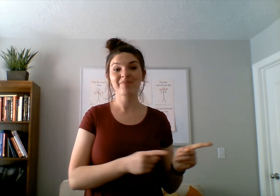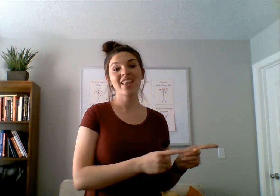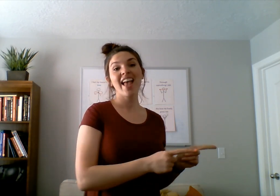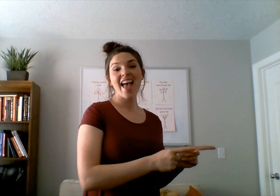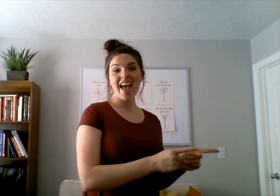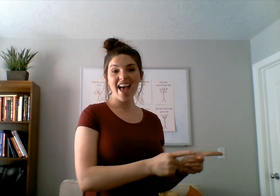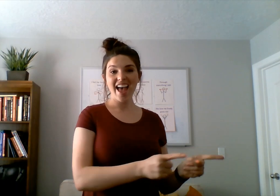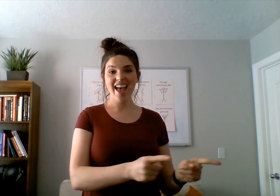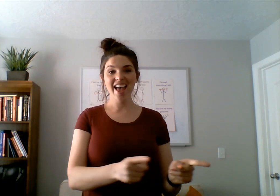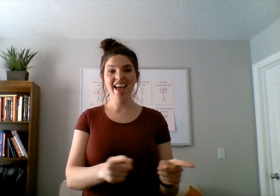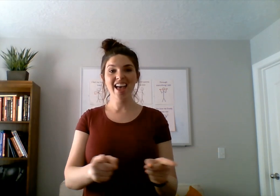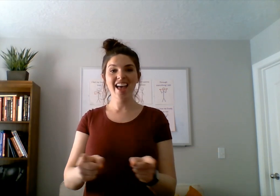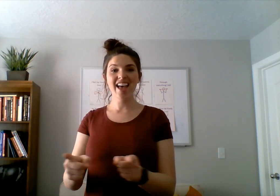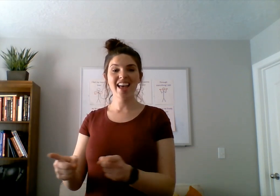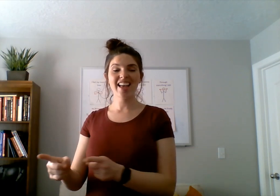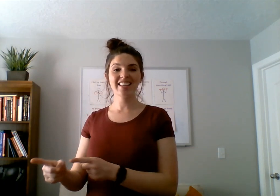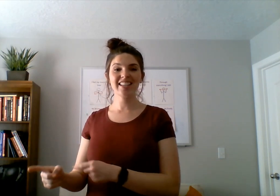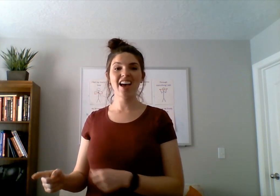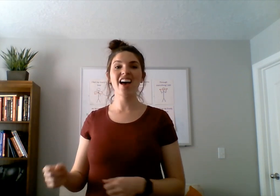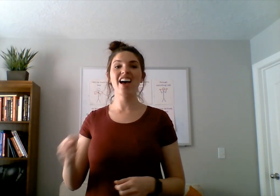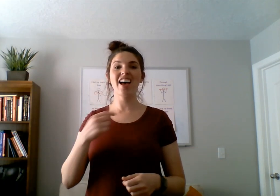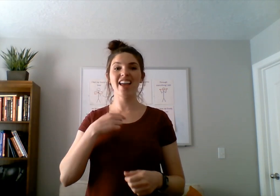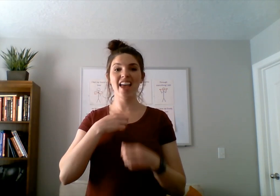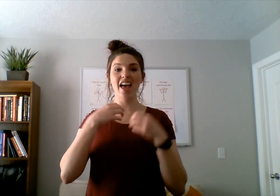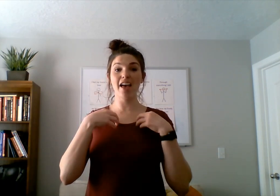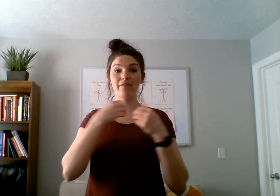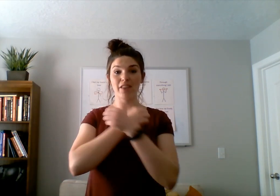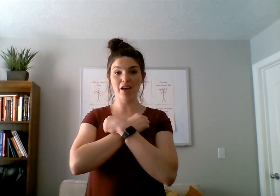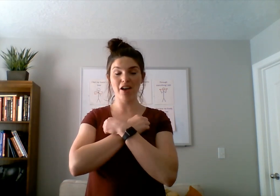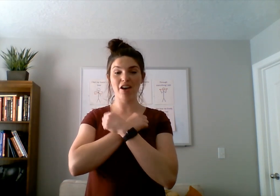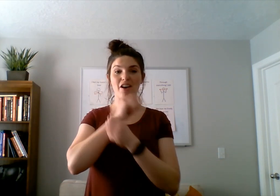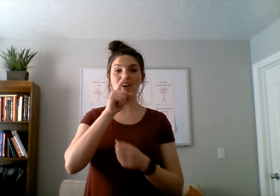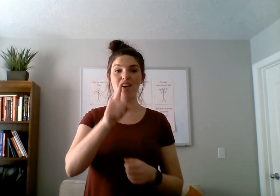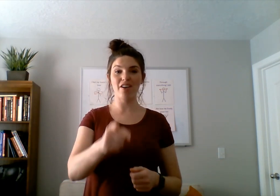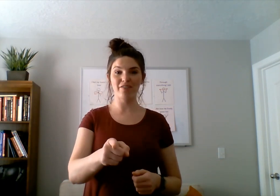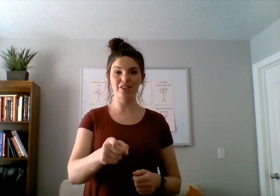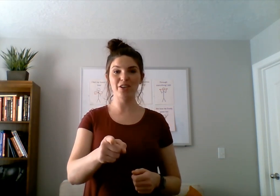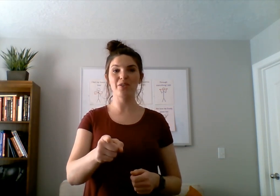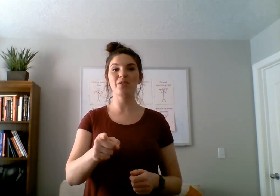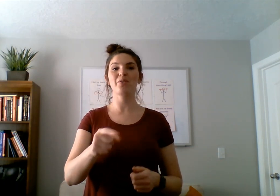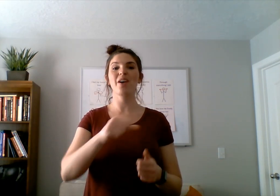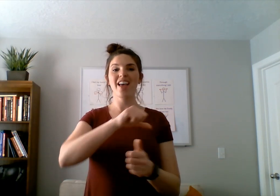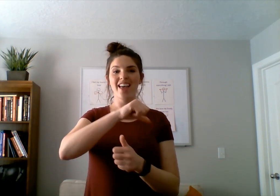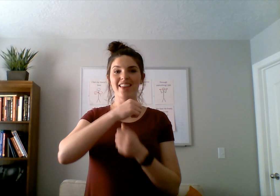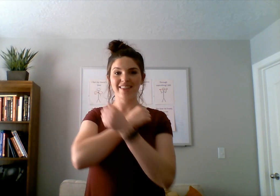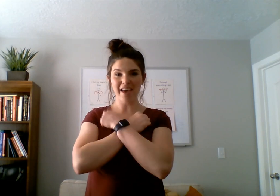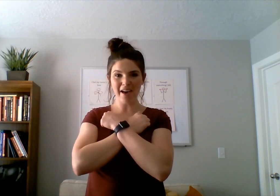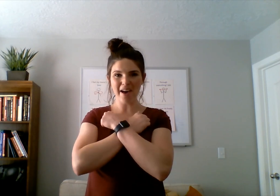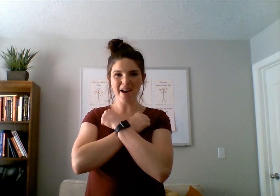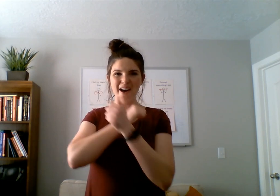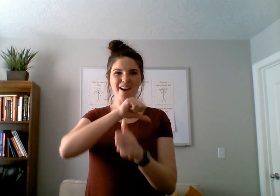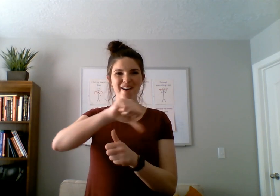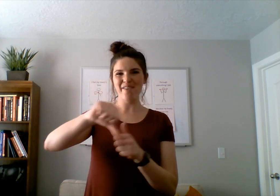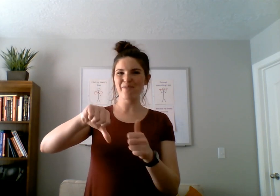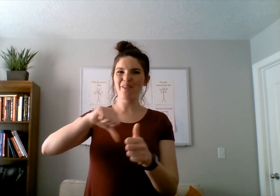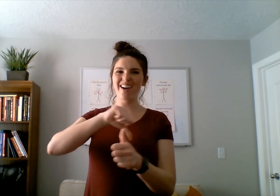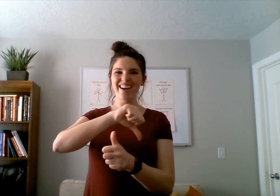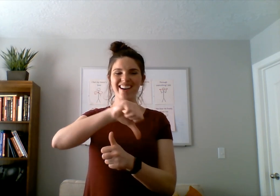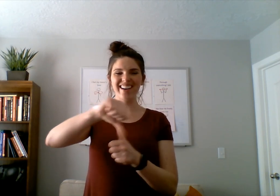As I have loved you. Love one